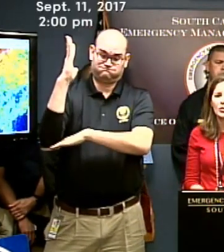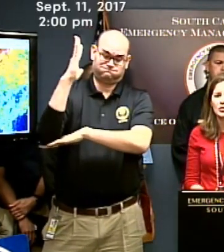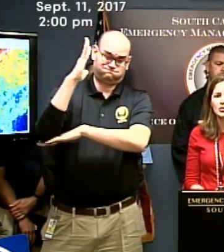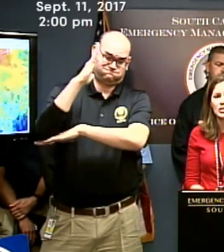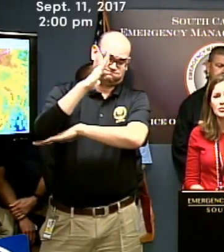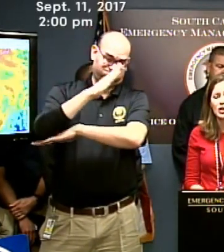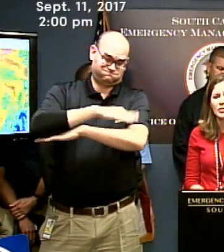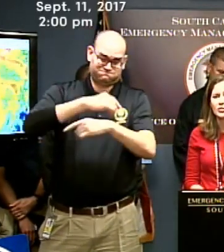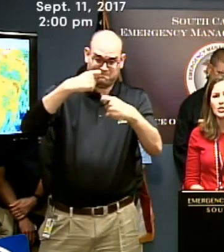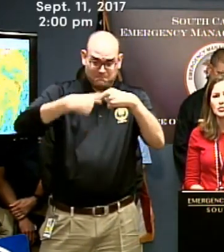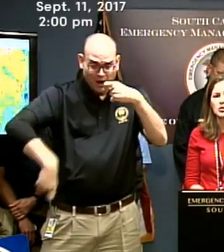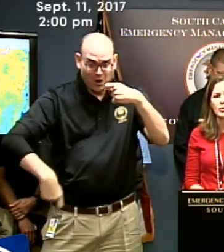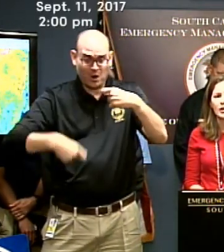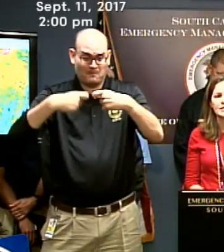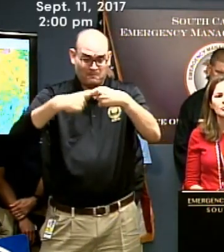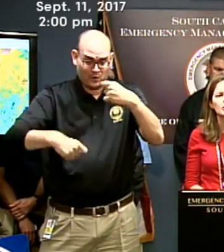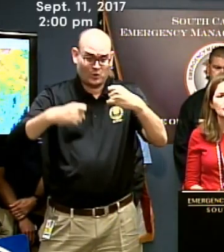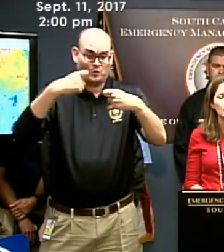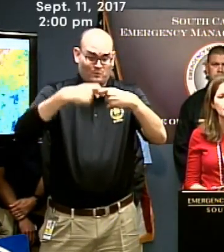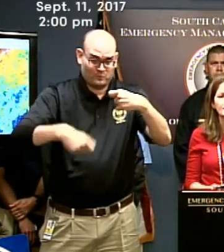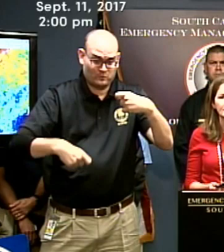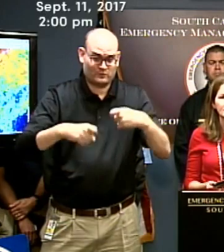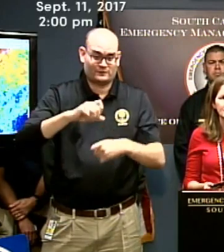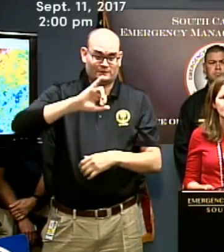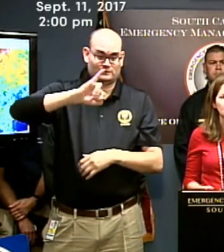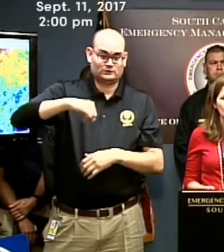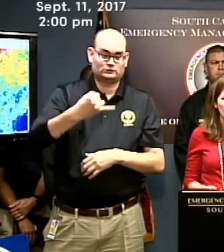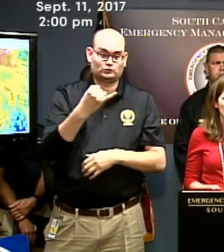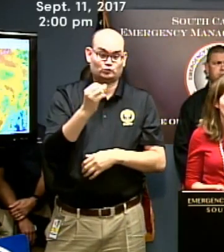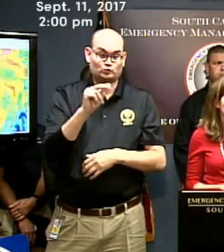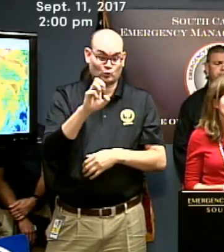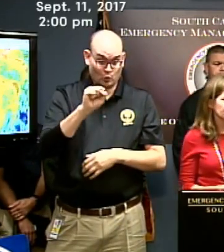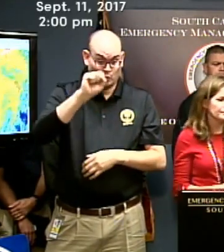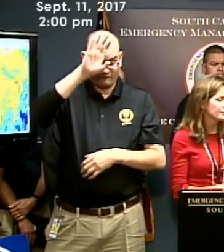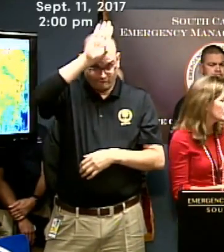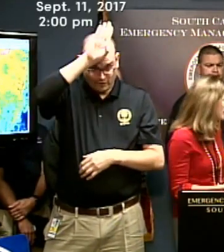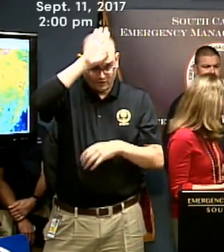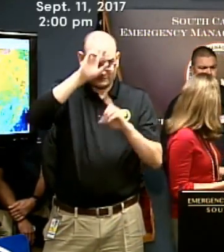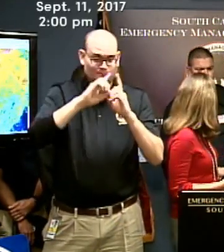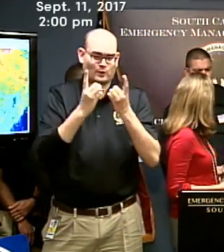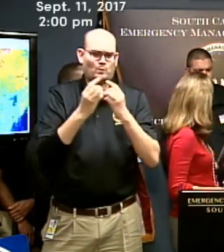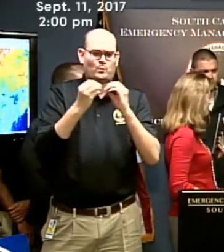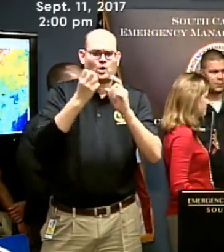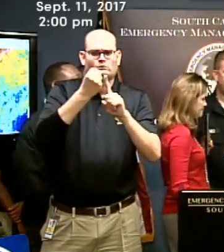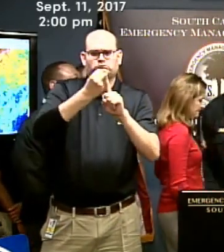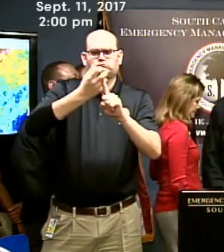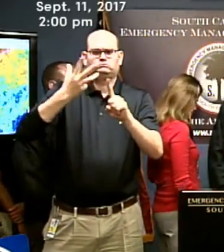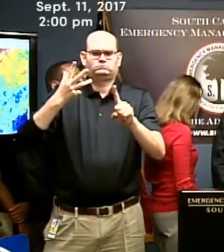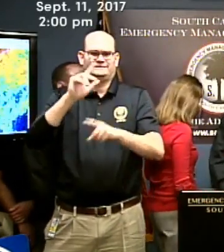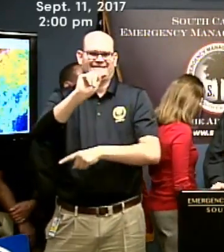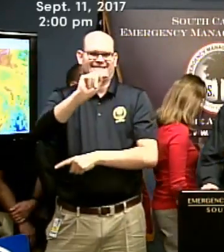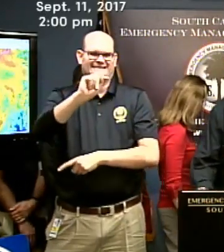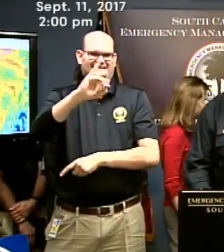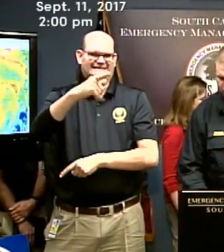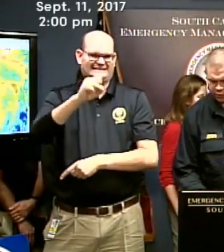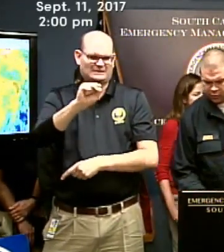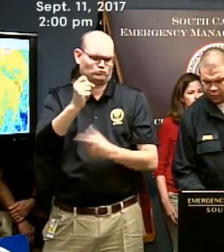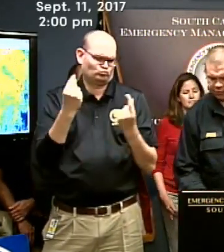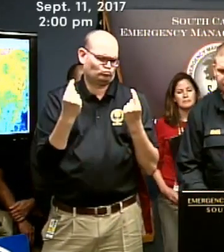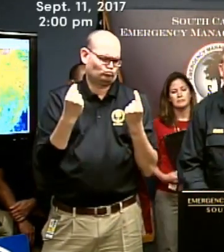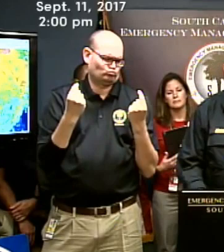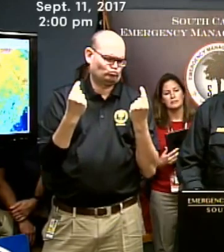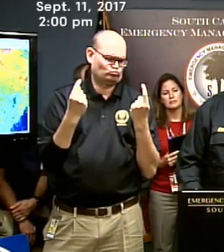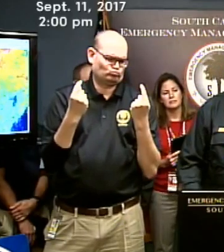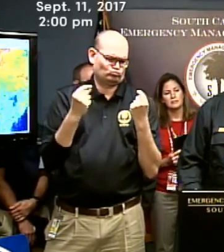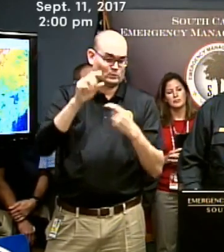Fire Marshal, Chief Jonathan Jones, to provide some very important safety tips for the public. Jonathan. Fire Marshal. Thank you, sir. Yes,